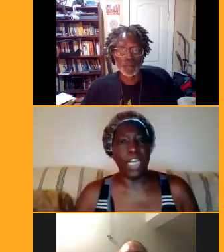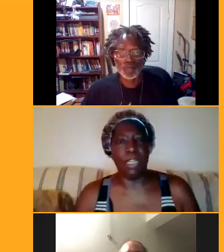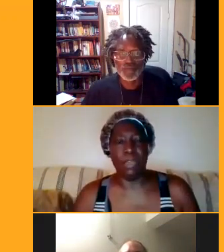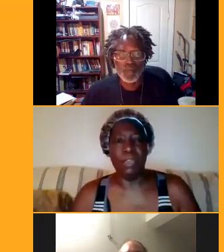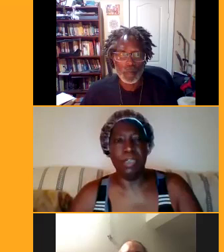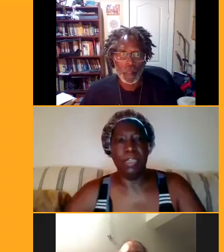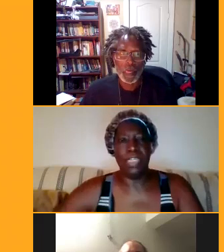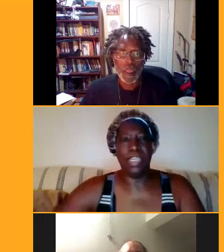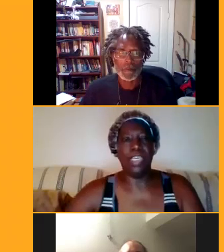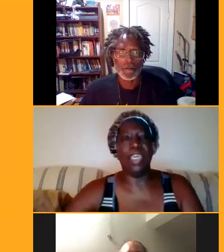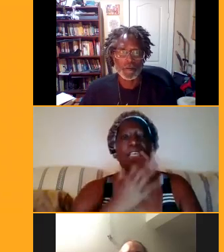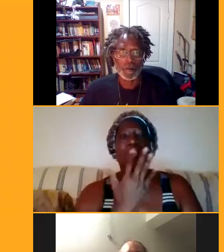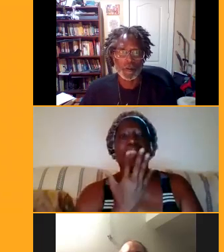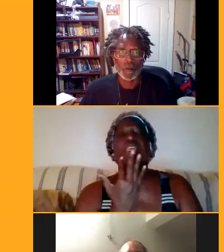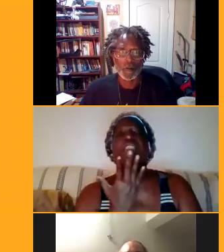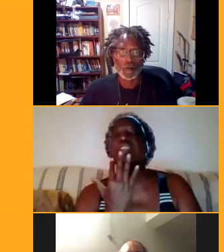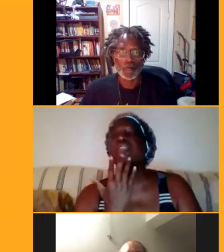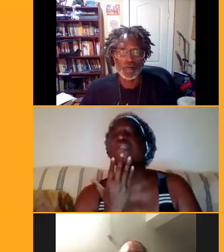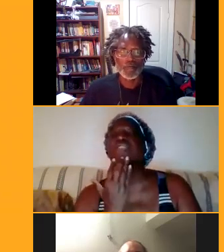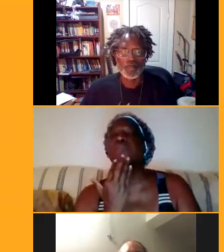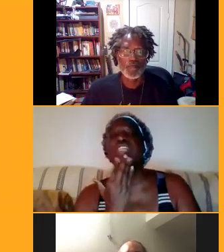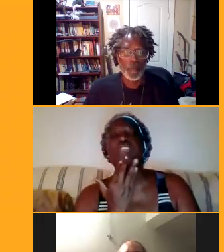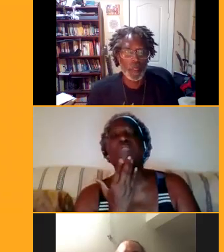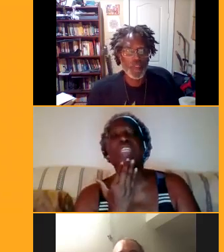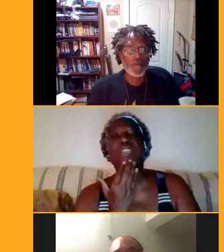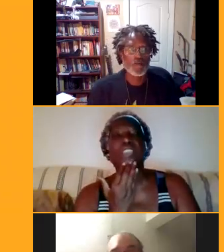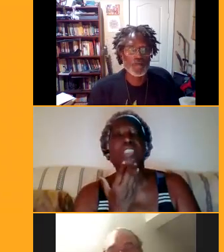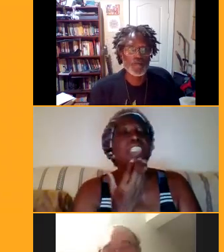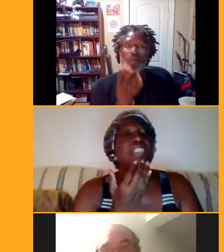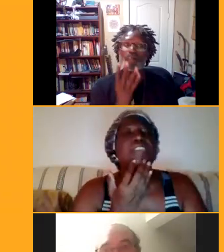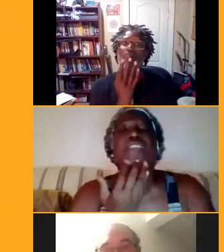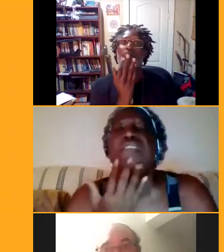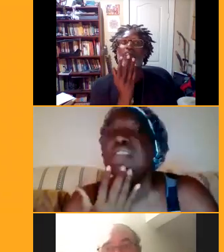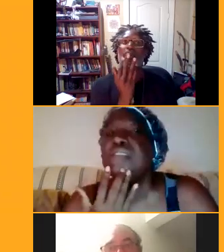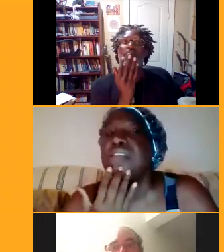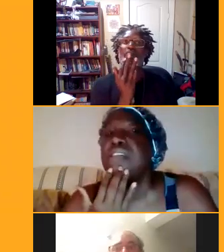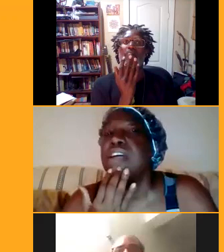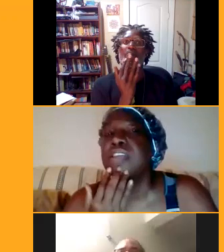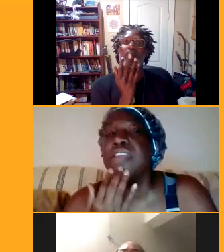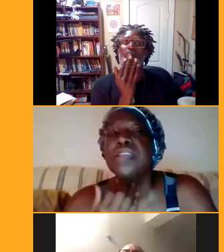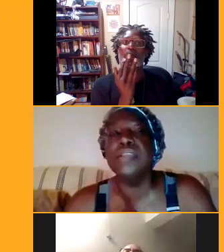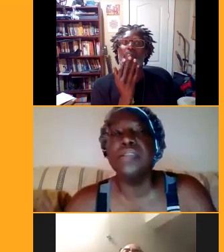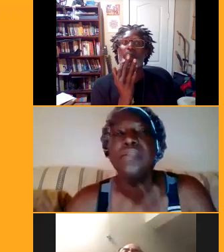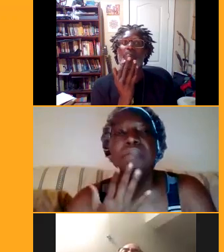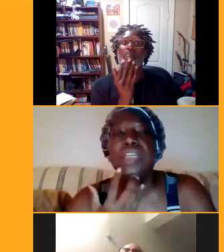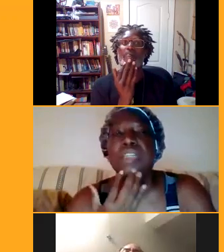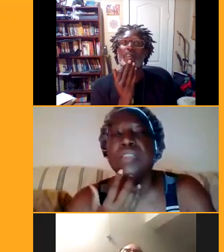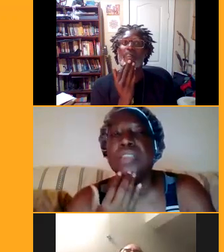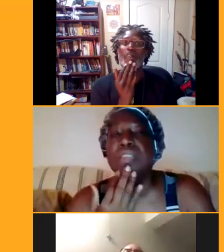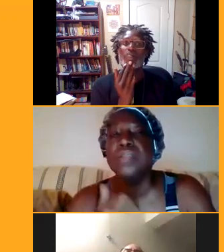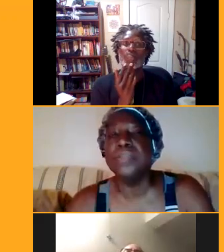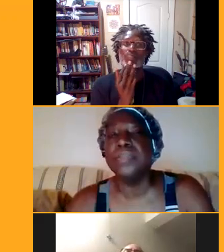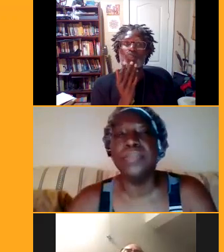word color is this. Just wiggle your fingers on your chin. Colors,